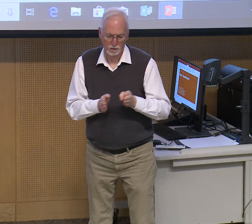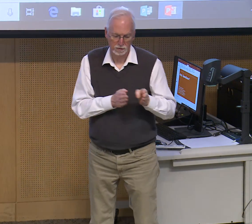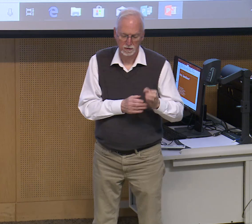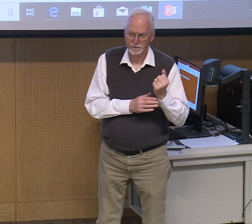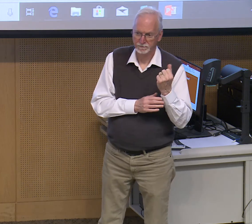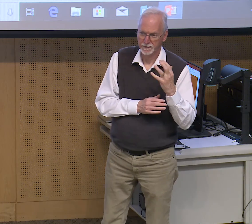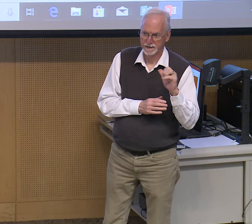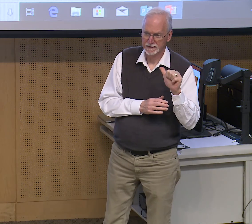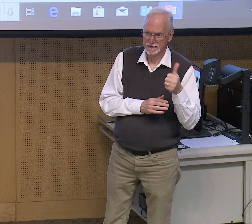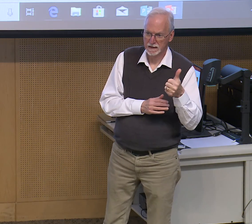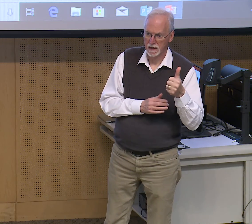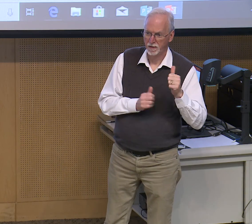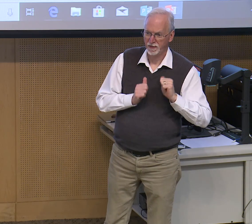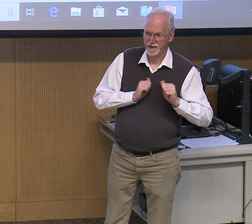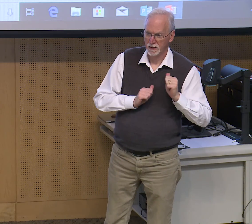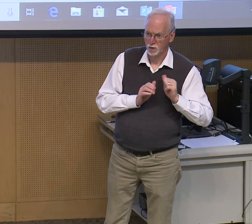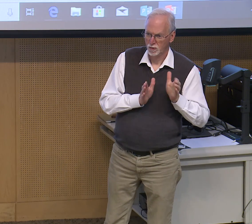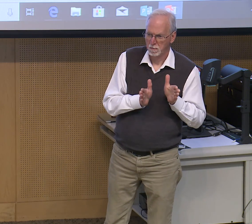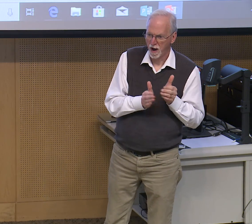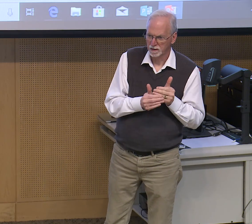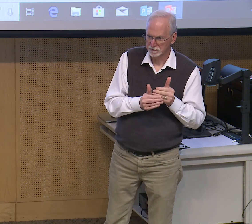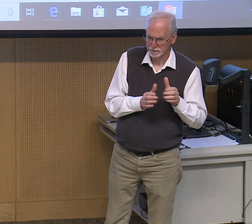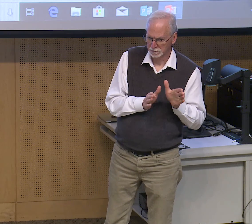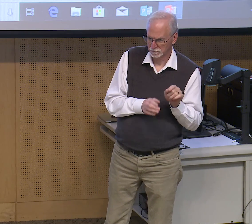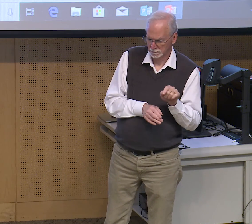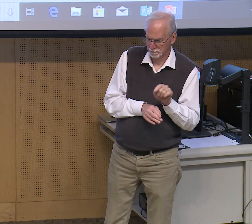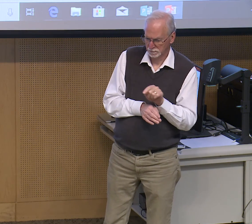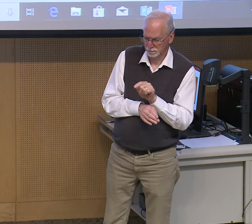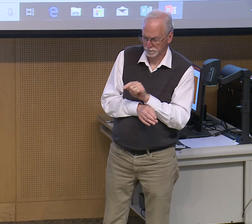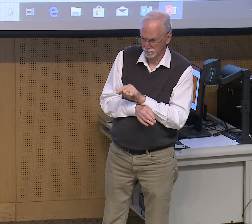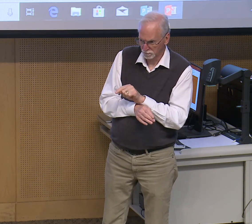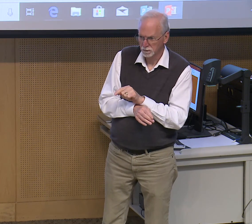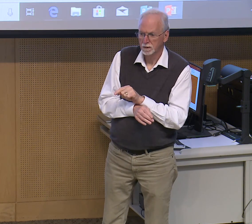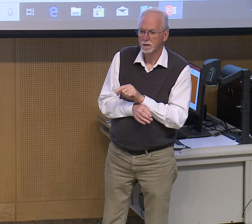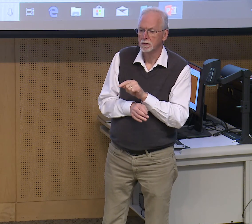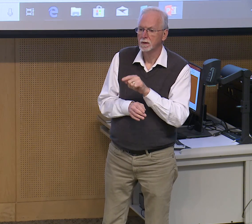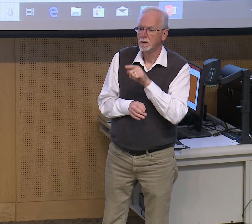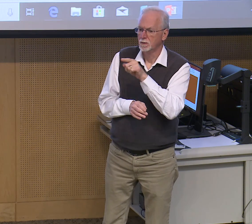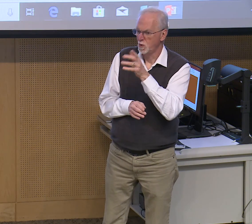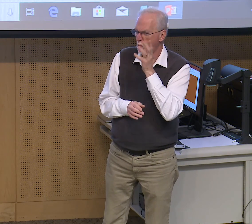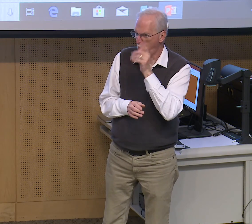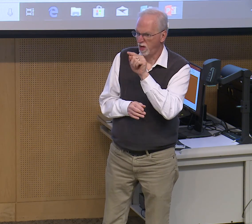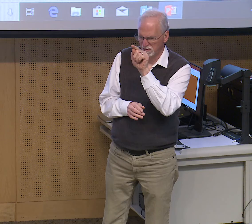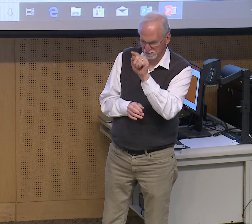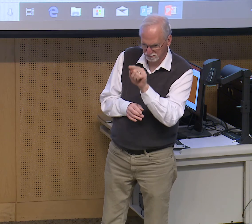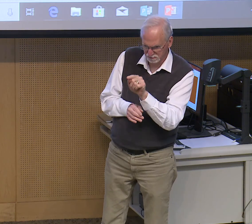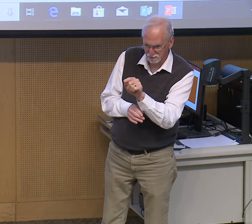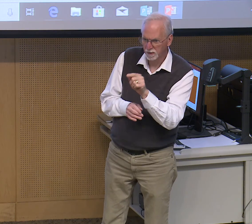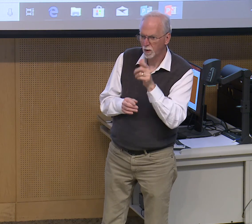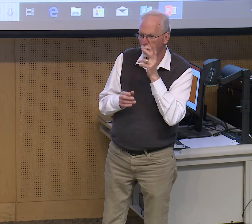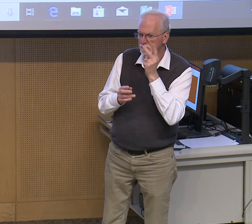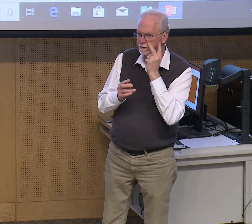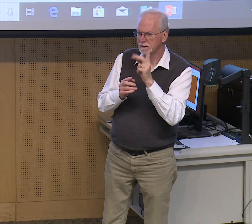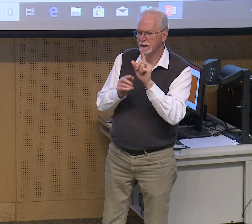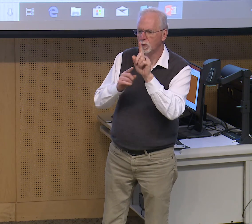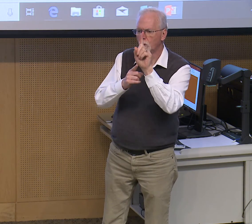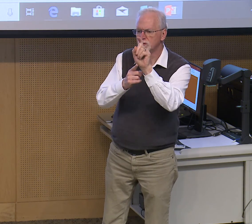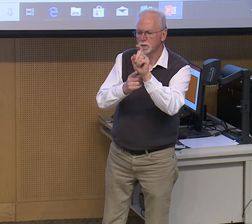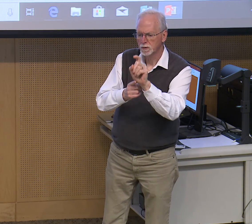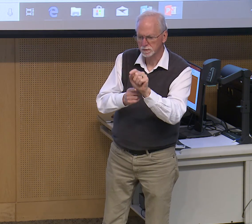or 1510, that's Black Box Theater, any of those spaces, you'll see them on the reservation